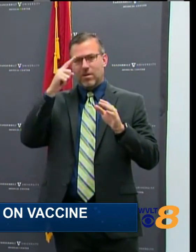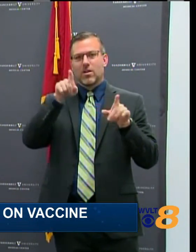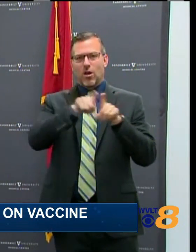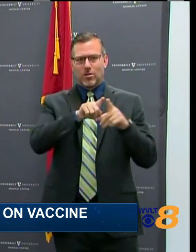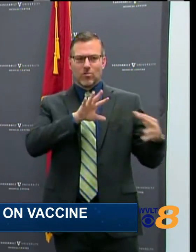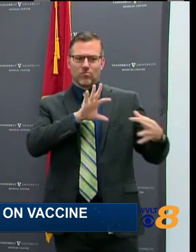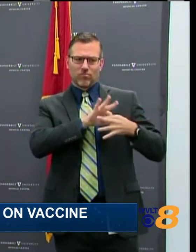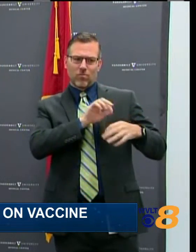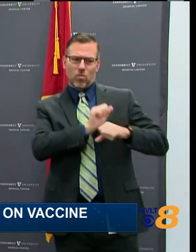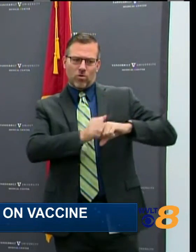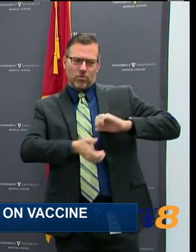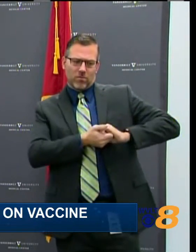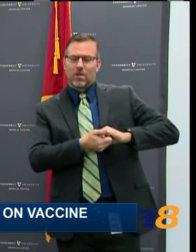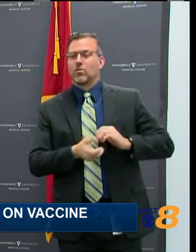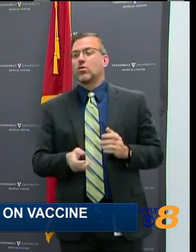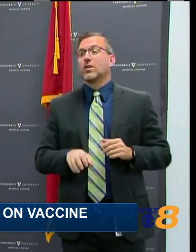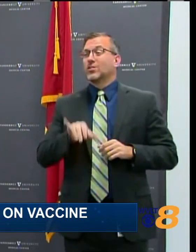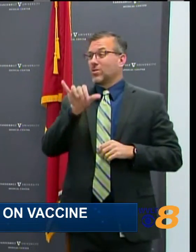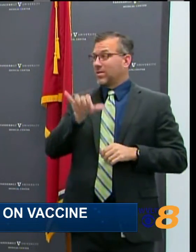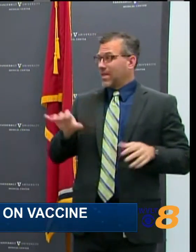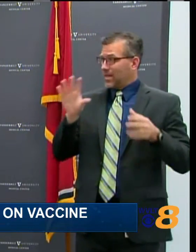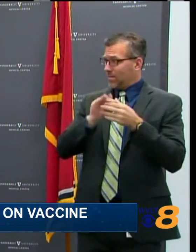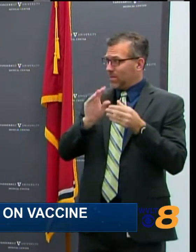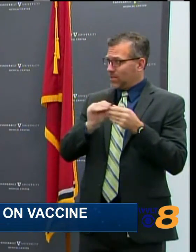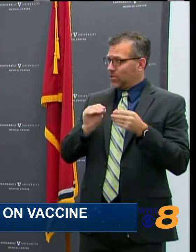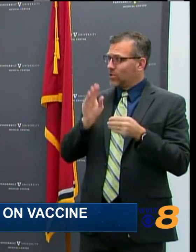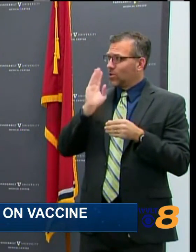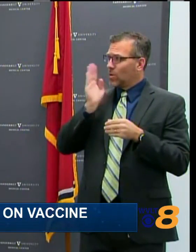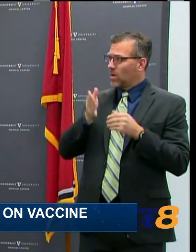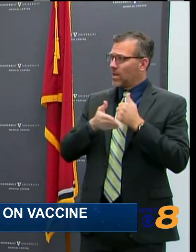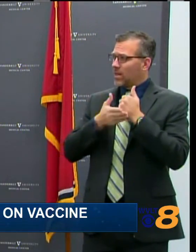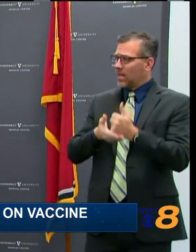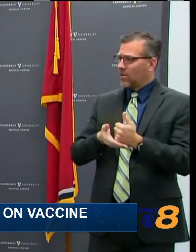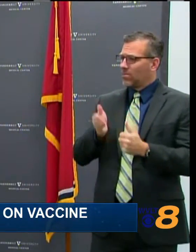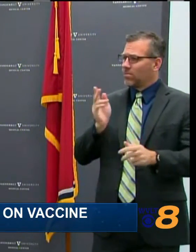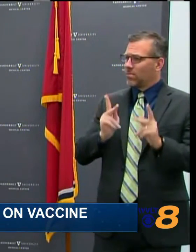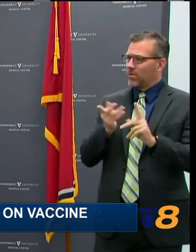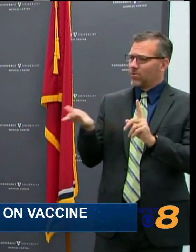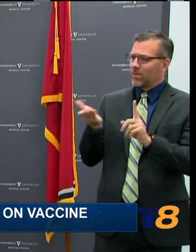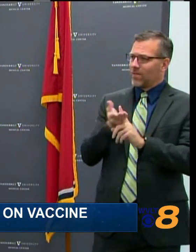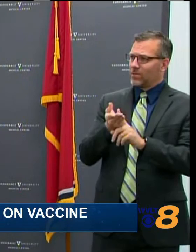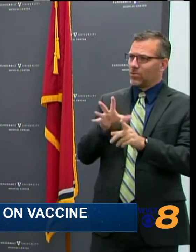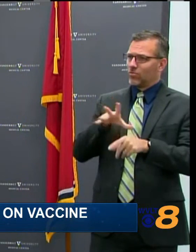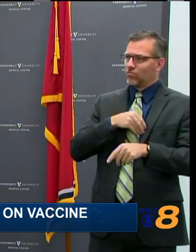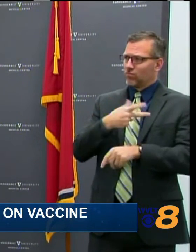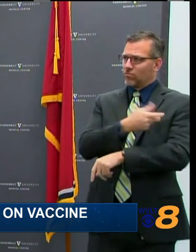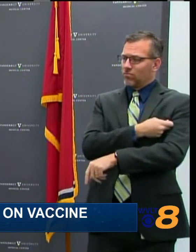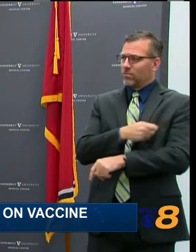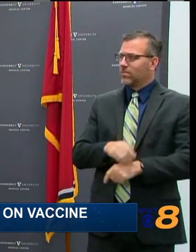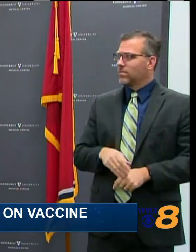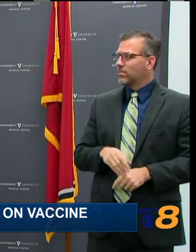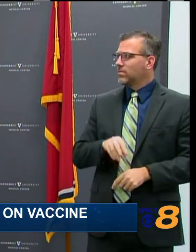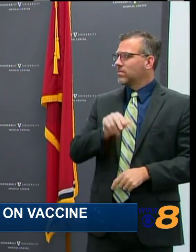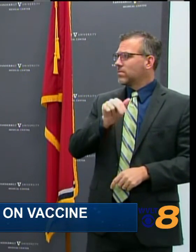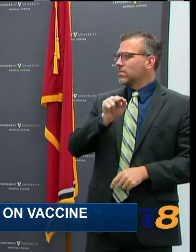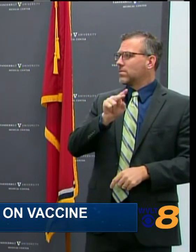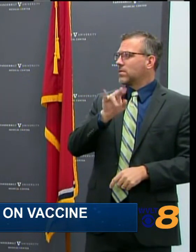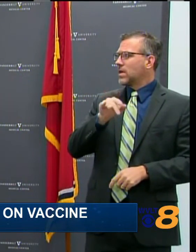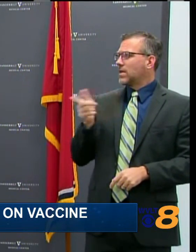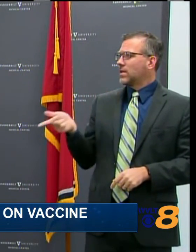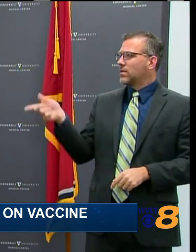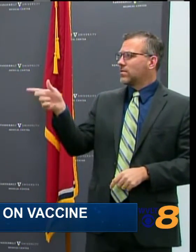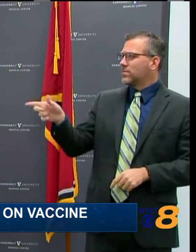that message and the importance of getting this done will weigh into the decision-making process Tennesseans have. Andy?